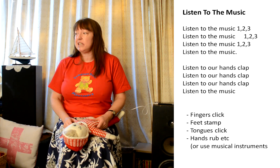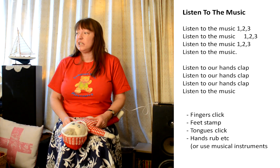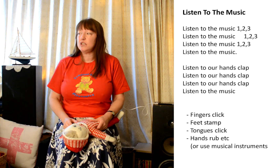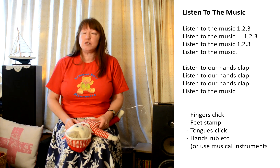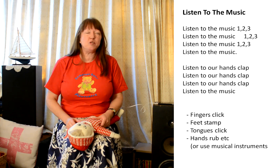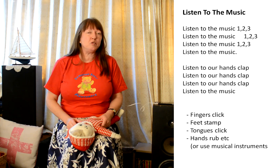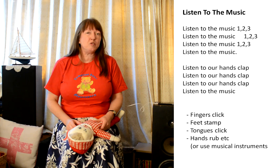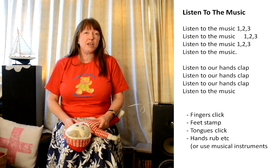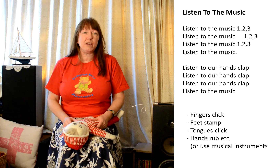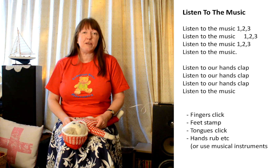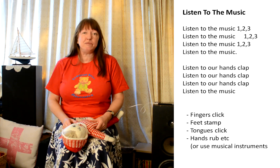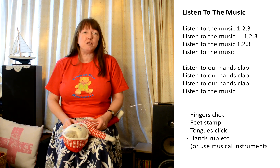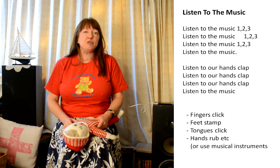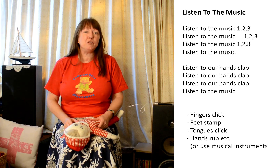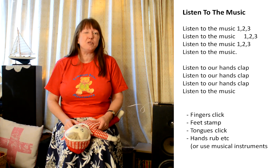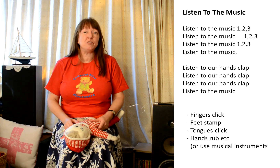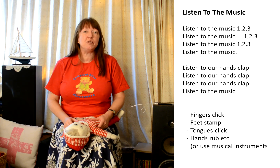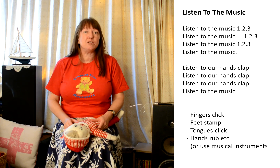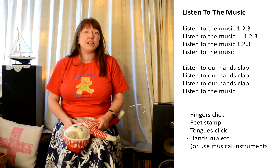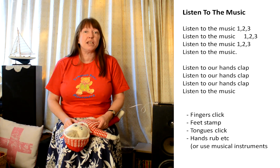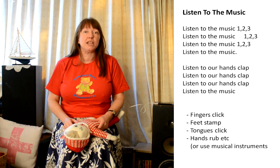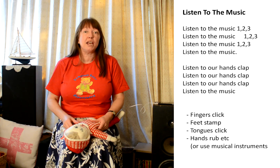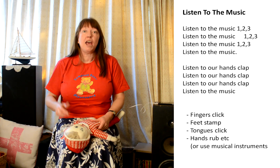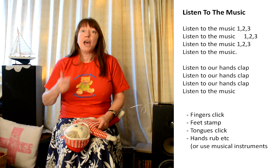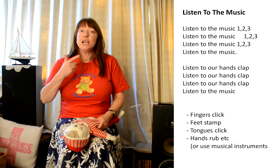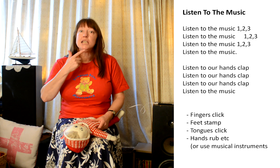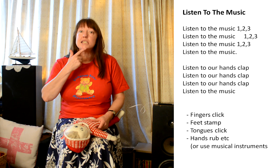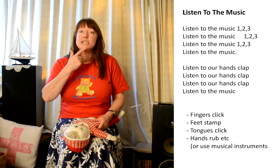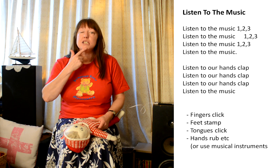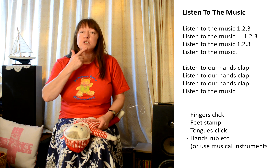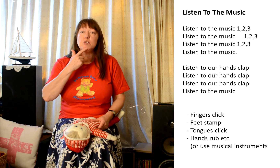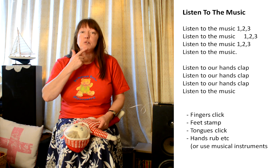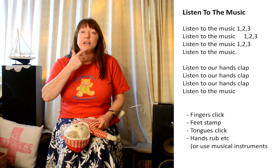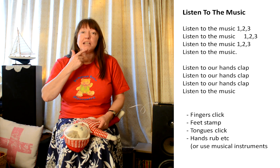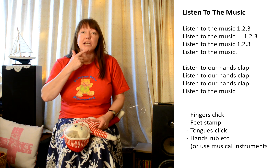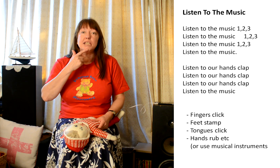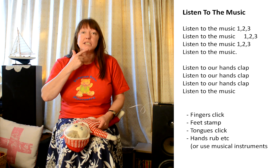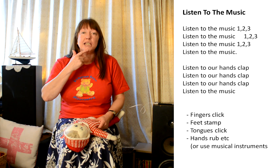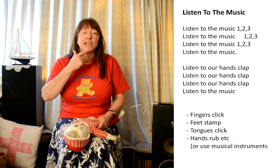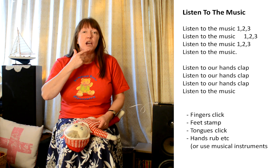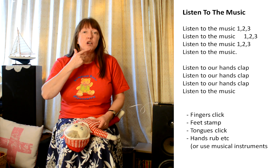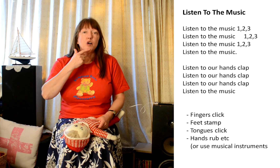Listen to the music. Listen to a tongue's click.